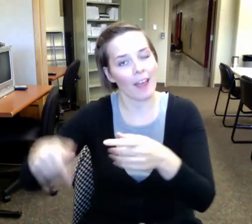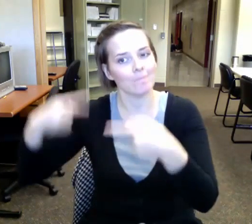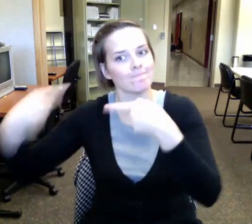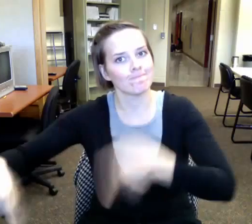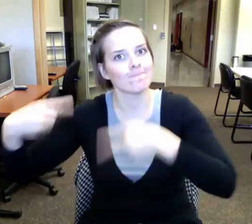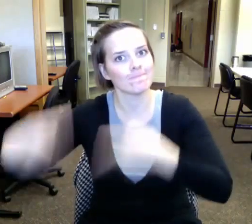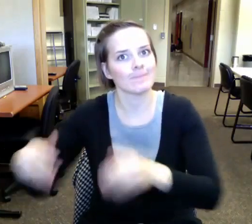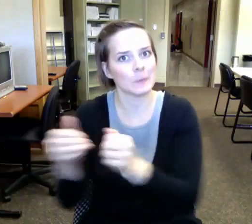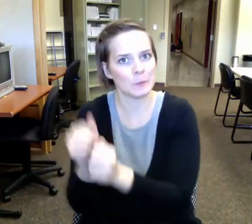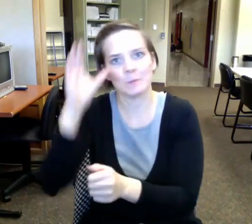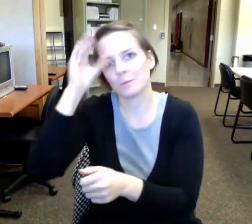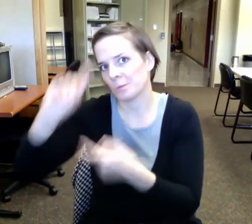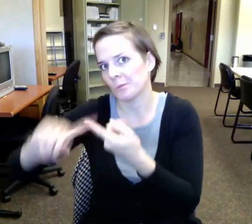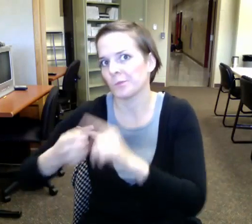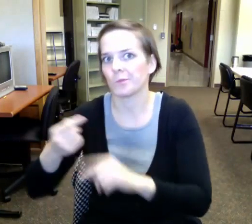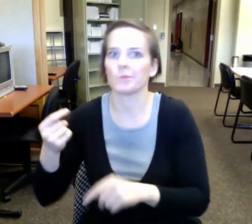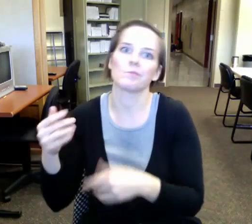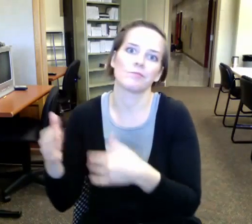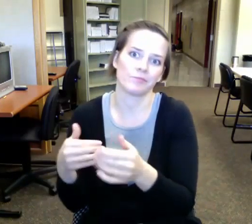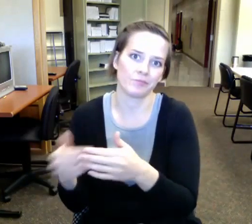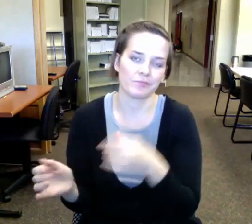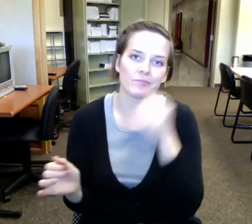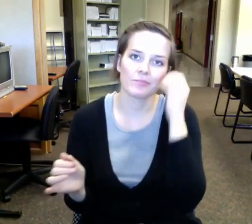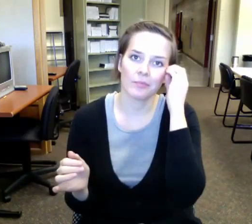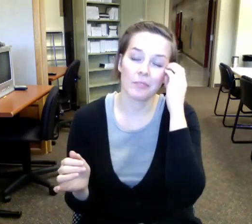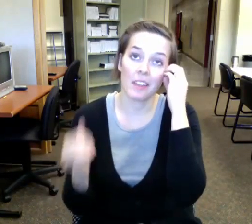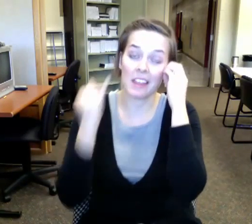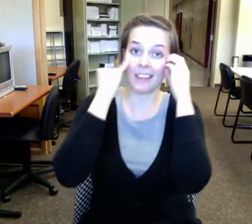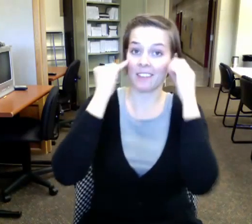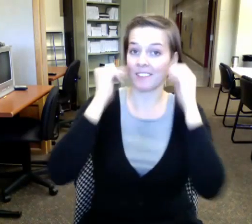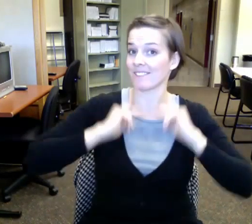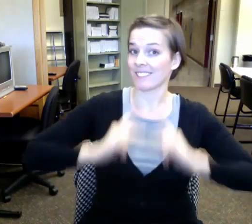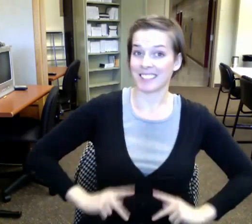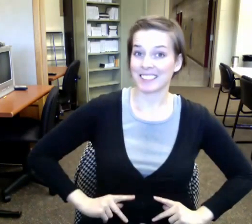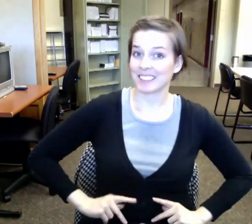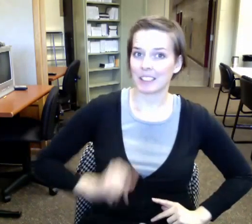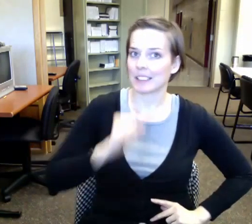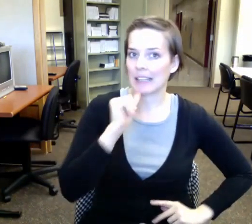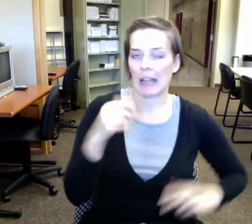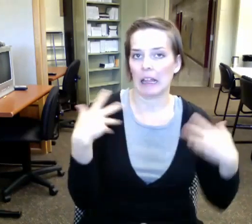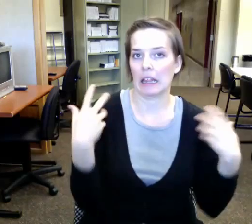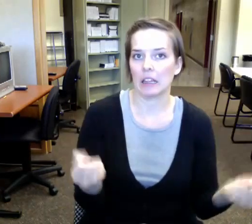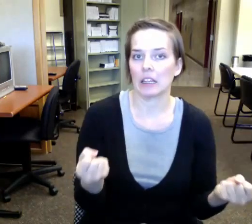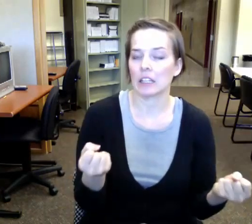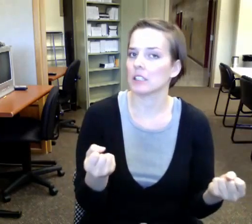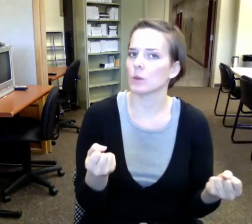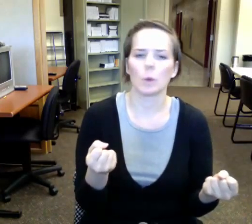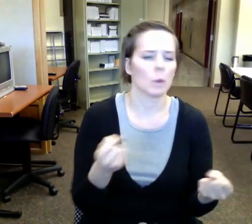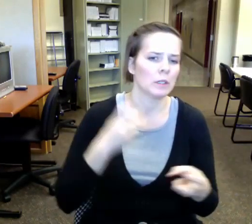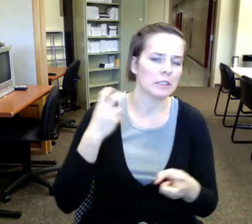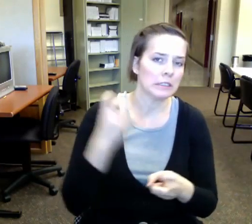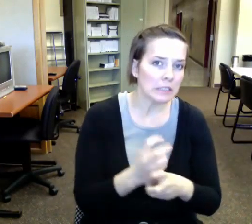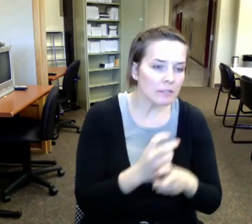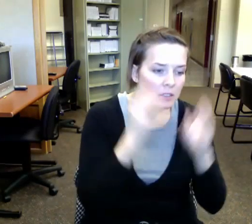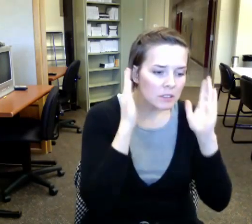unwell, it's very hard to attend and listen effectively. And again, I'm sure you've all experienced this. You come to class, you're